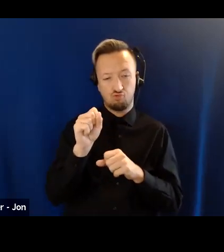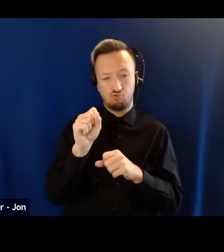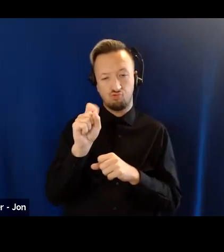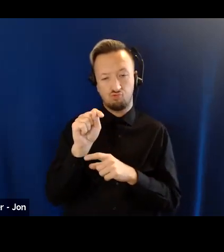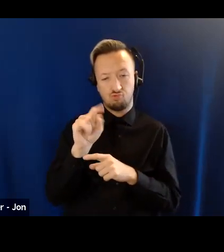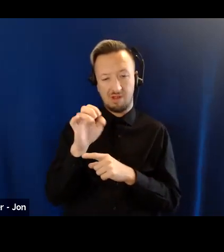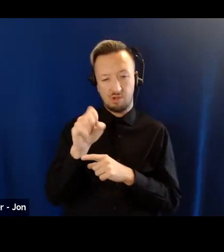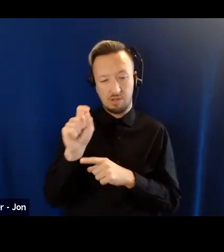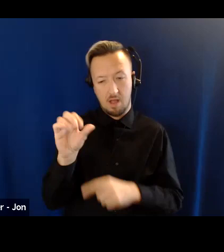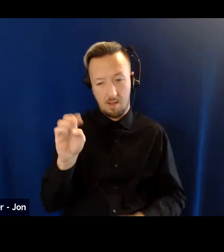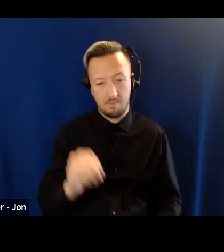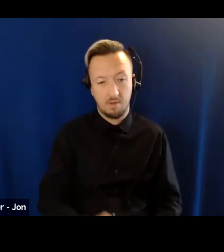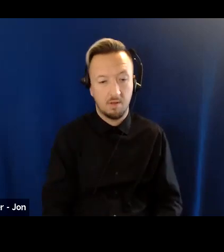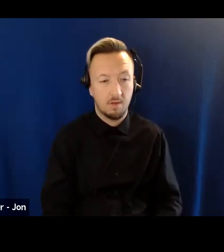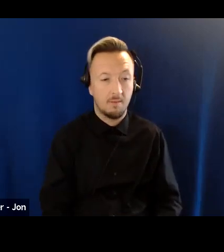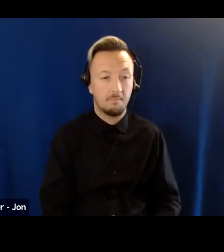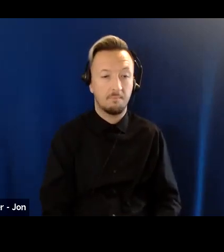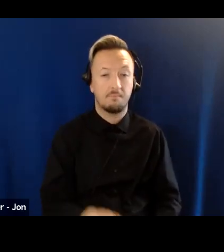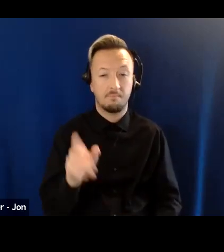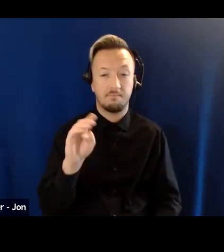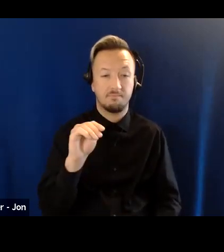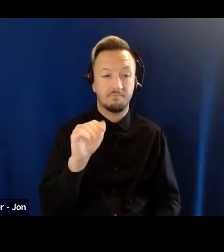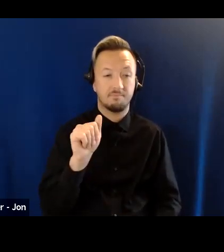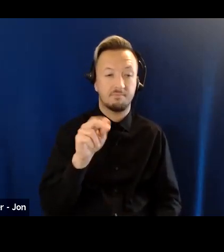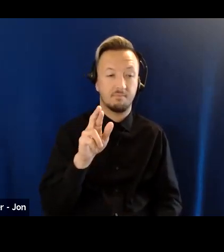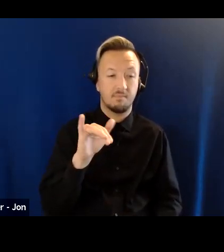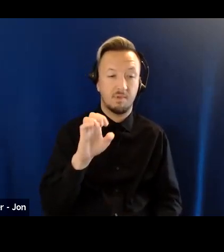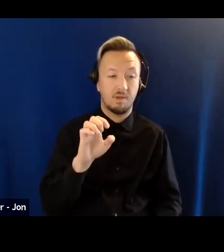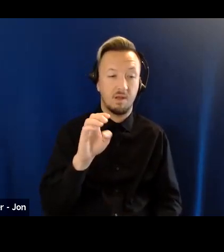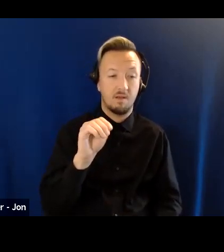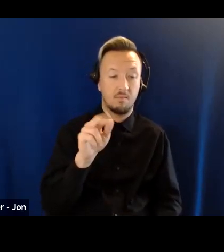Oops, sorry. Marcy is Marcy,